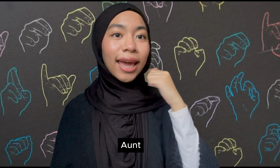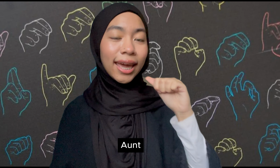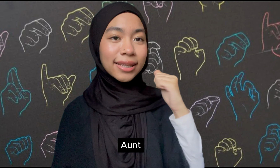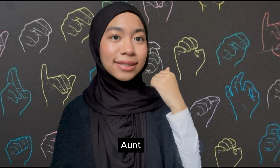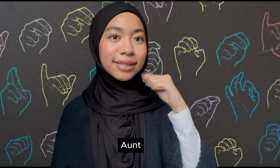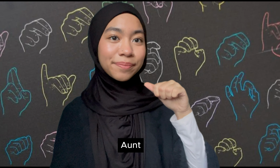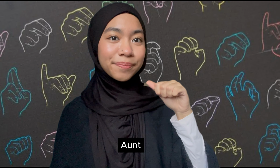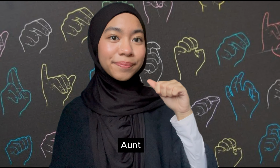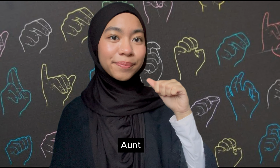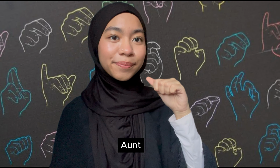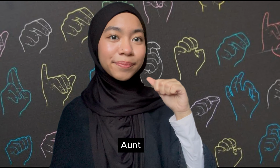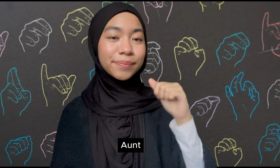Aunt.